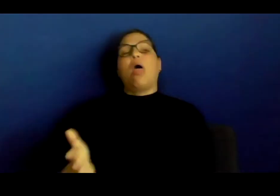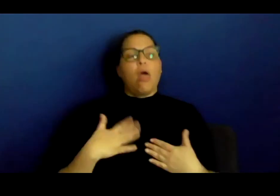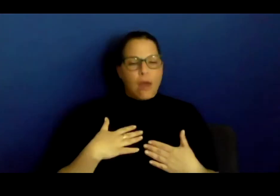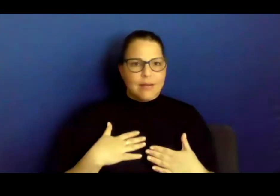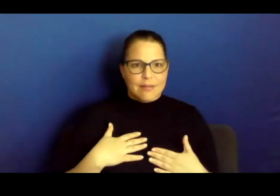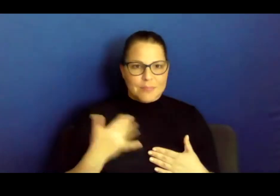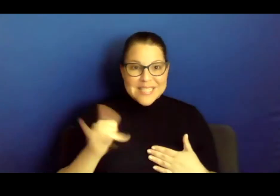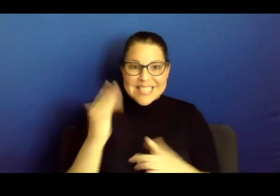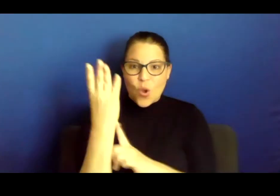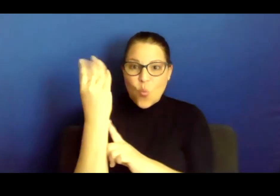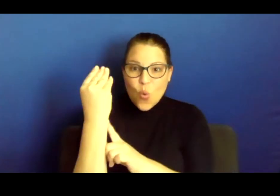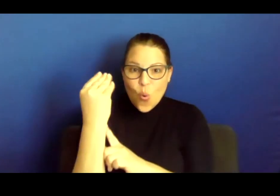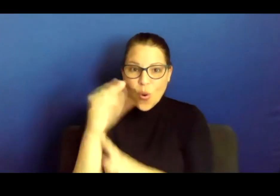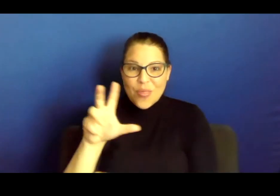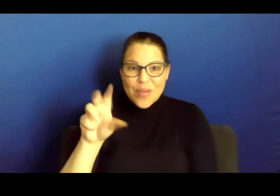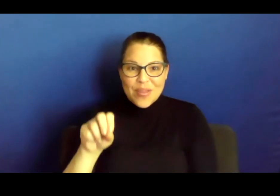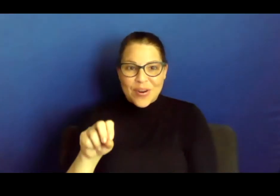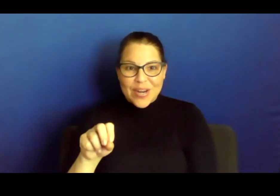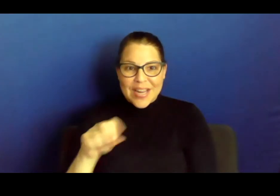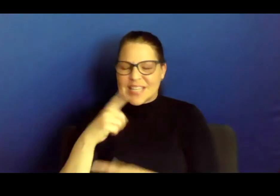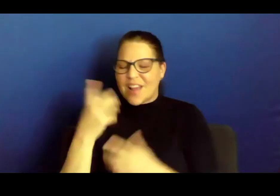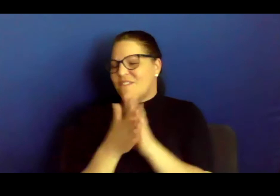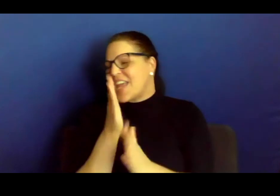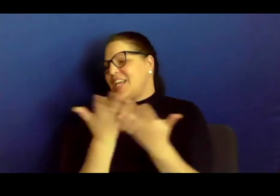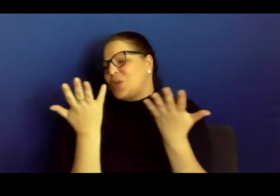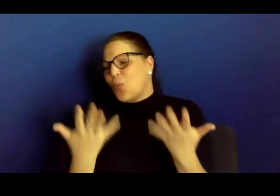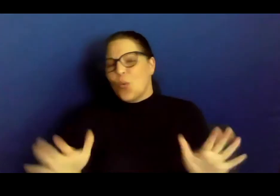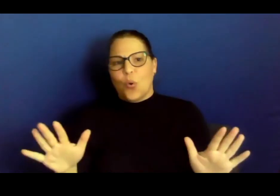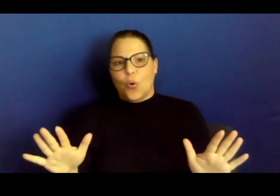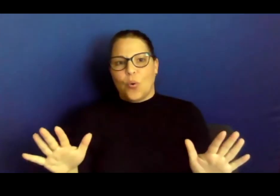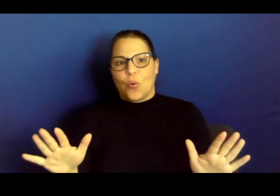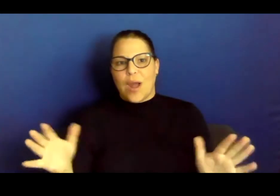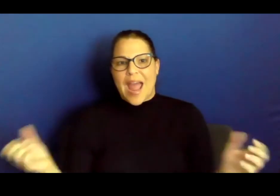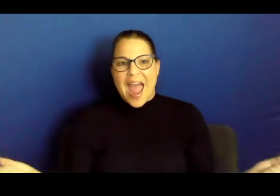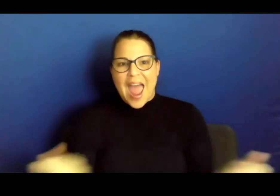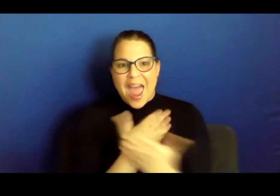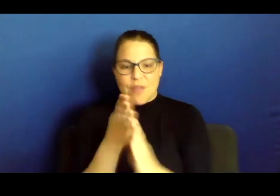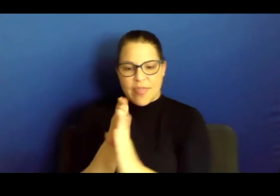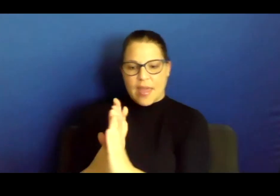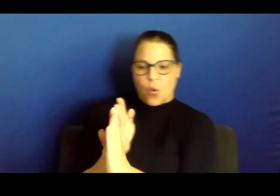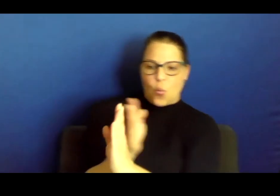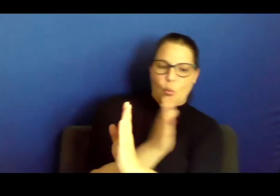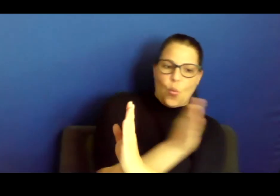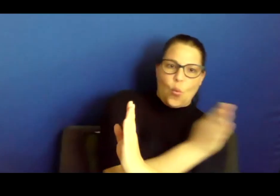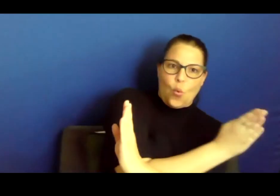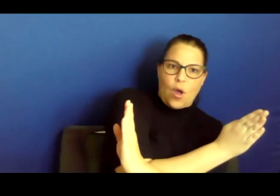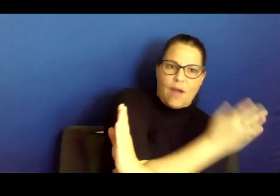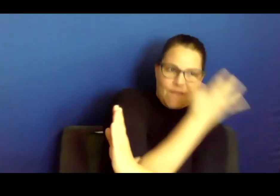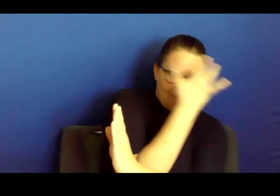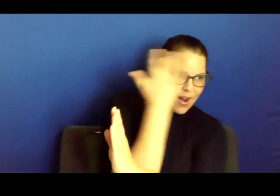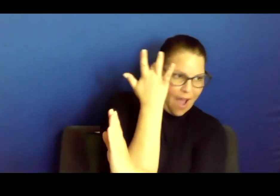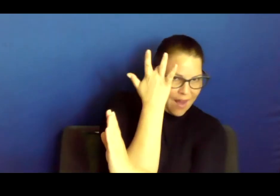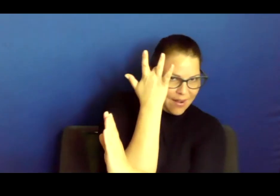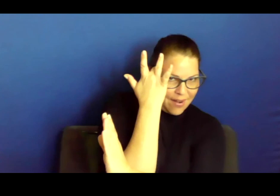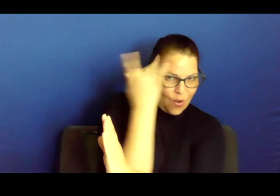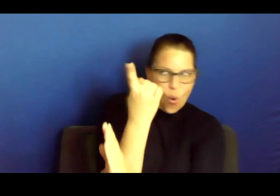that now at 3:30, I'm like, I'm so glad the 90 minutes are over. Everything we said in the previous 90 minutes, you will forget.